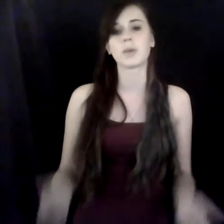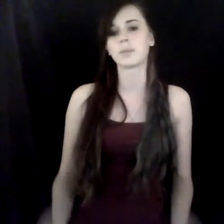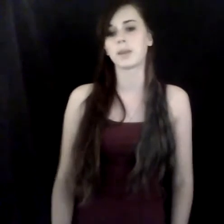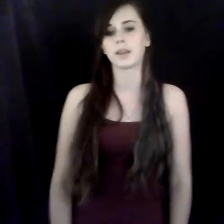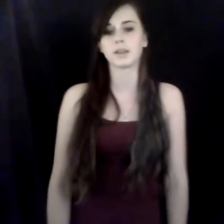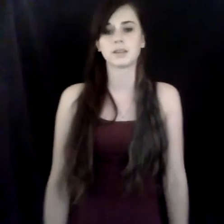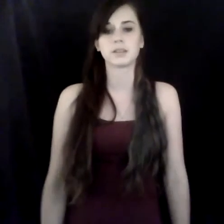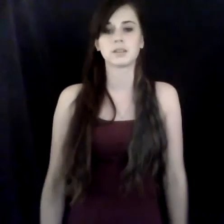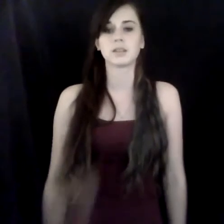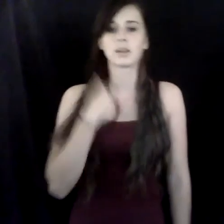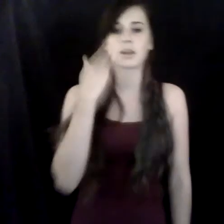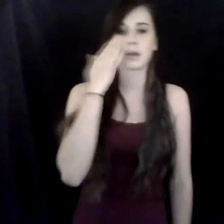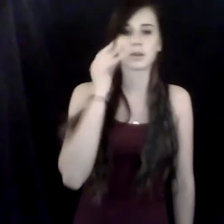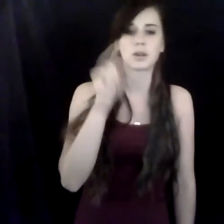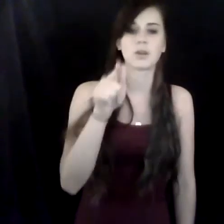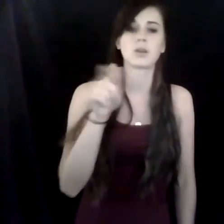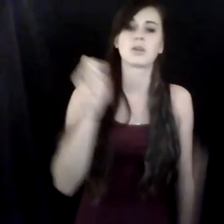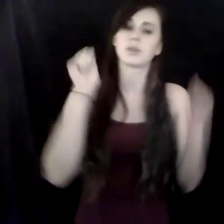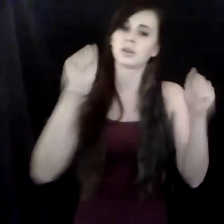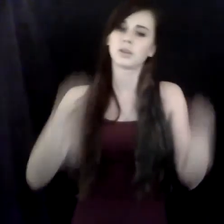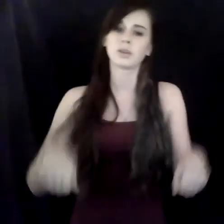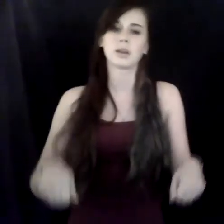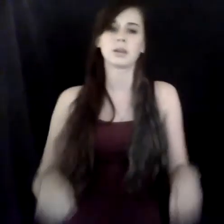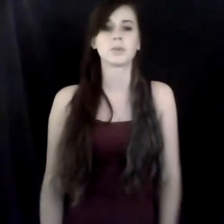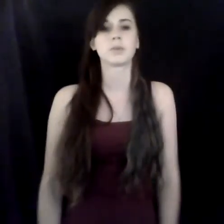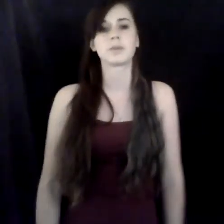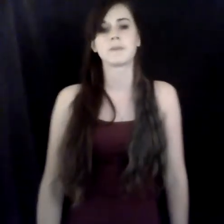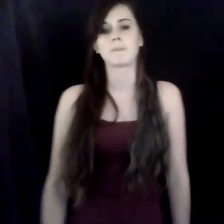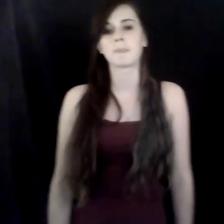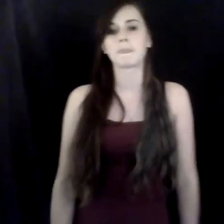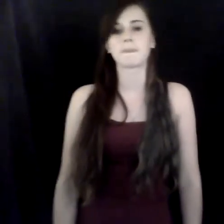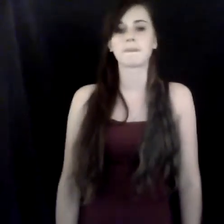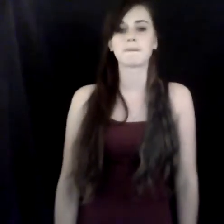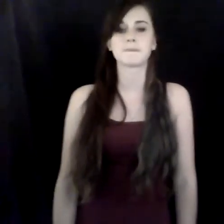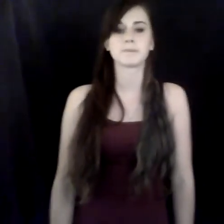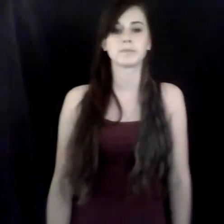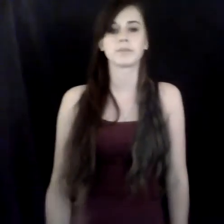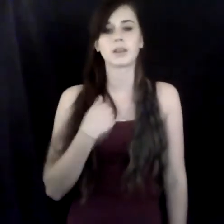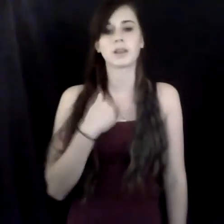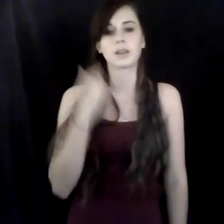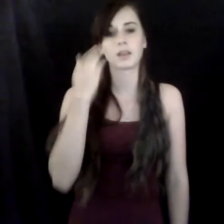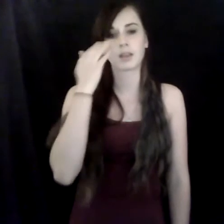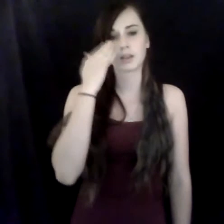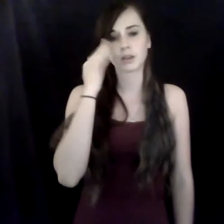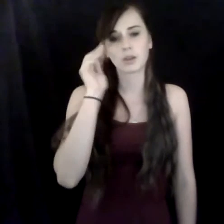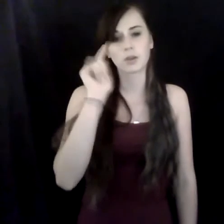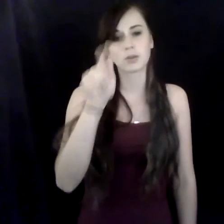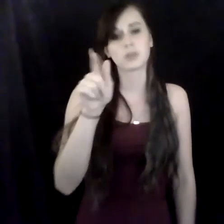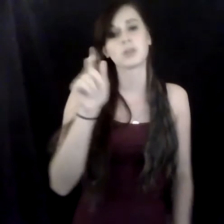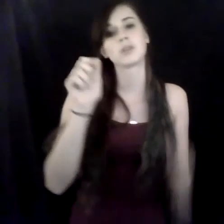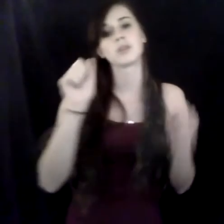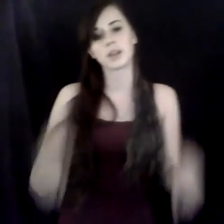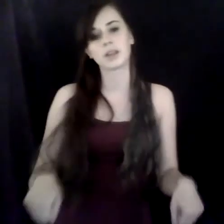may Cause I know you're able I know you can